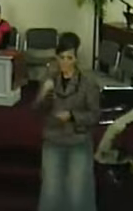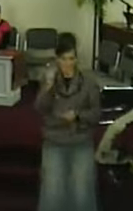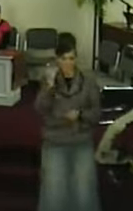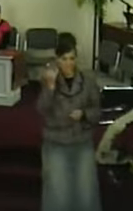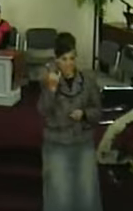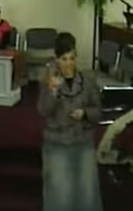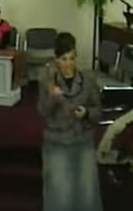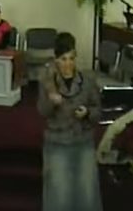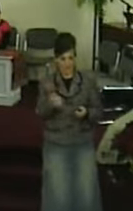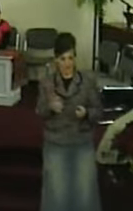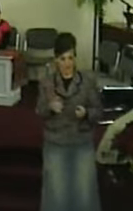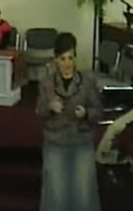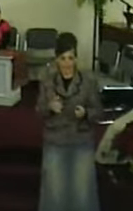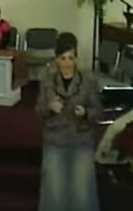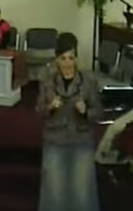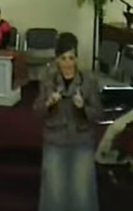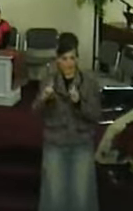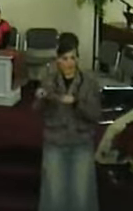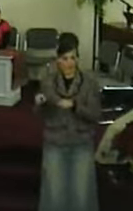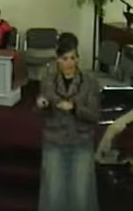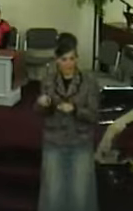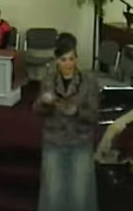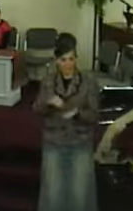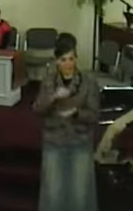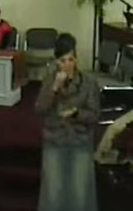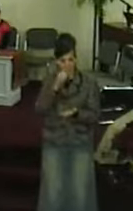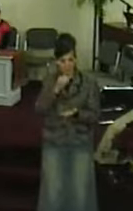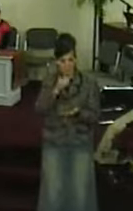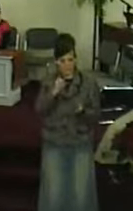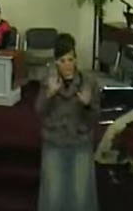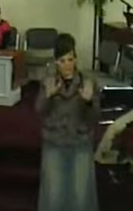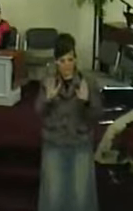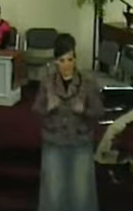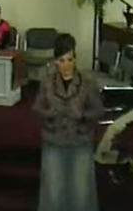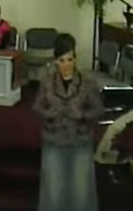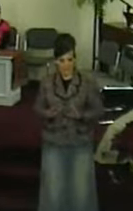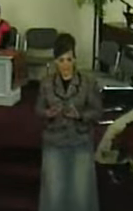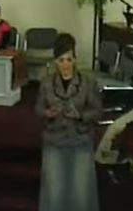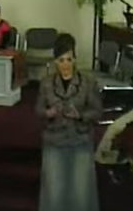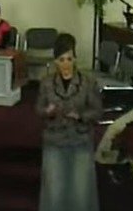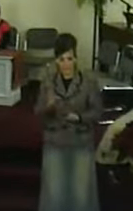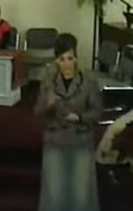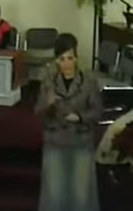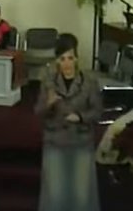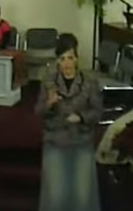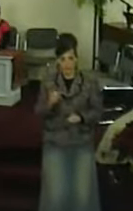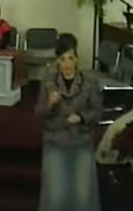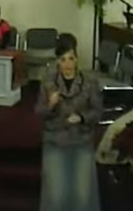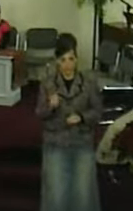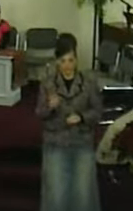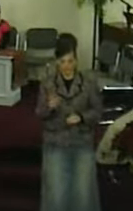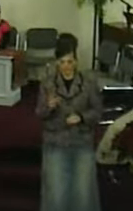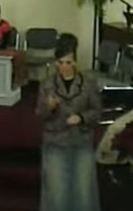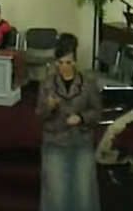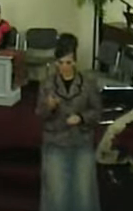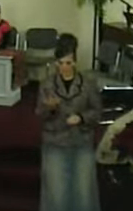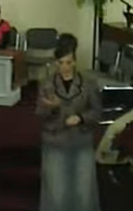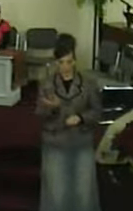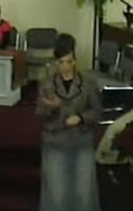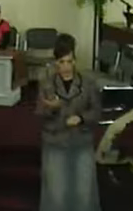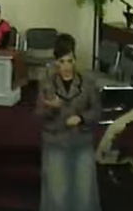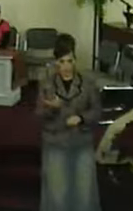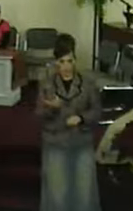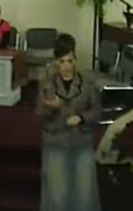after church on Sunday, then you will need to get your money and your RSVP into Brother